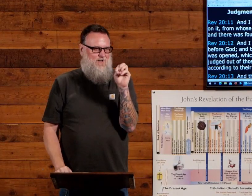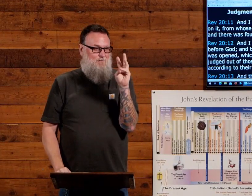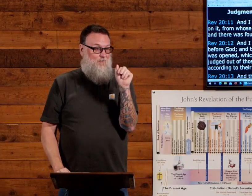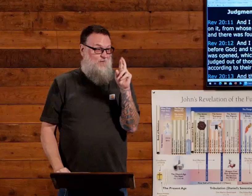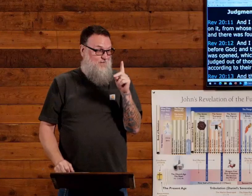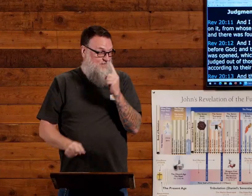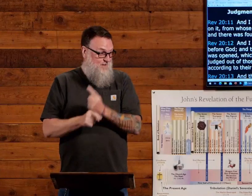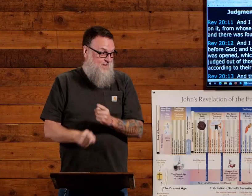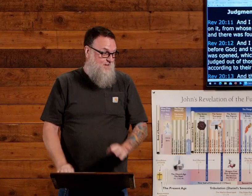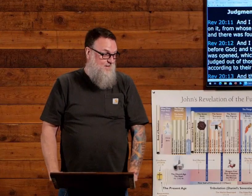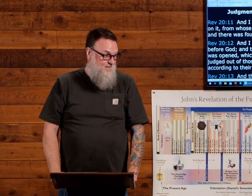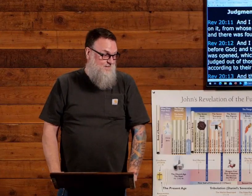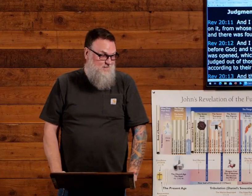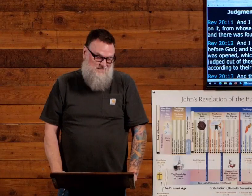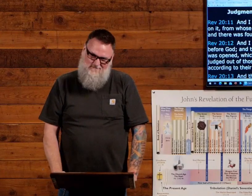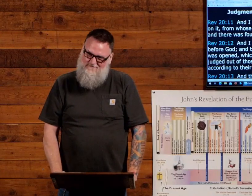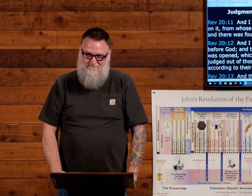our rewards.